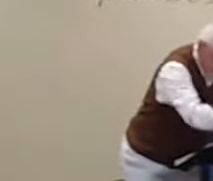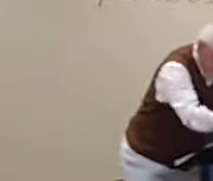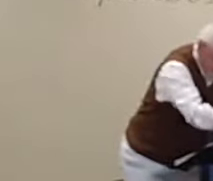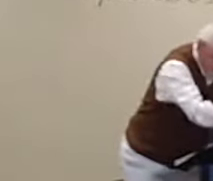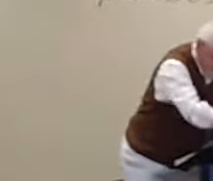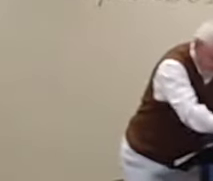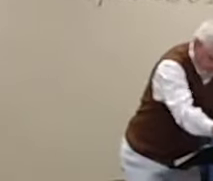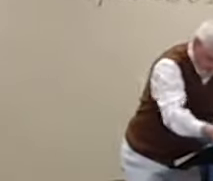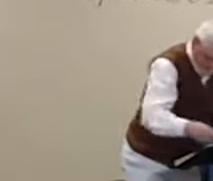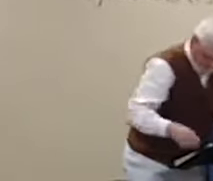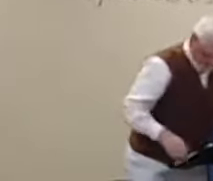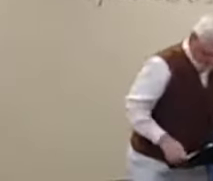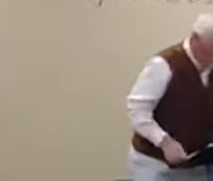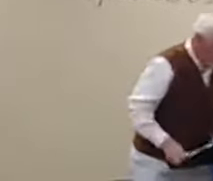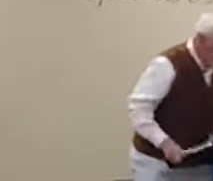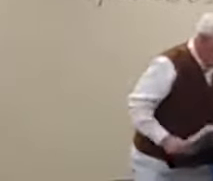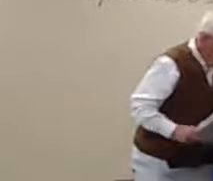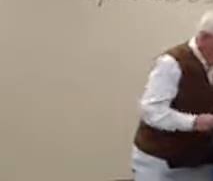And